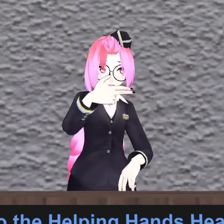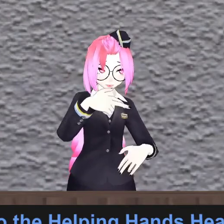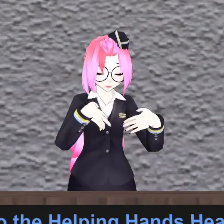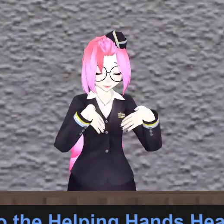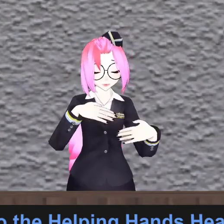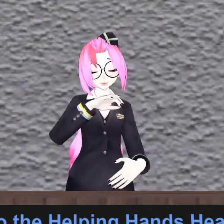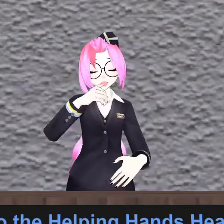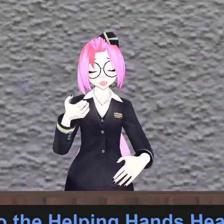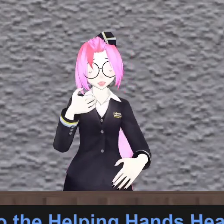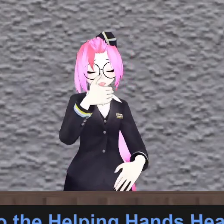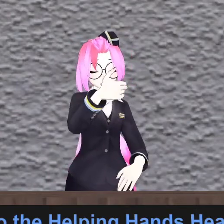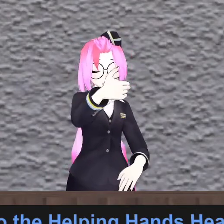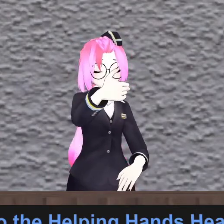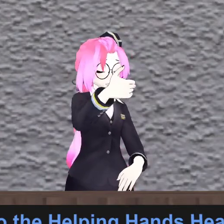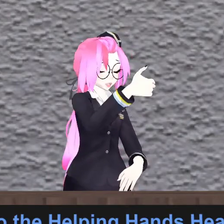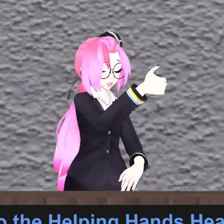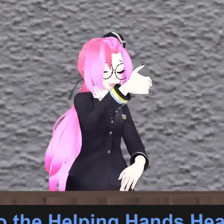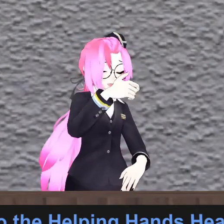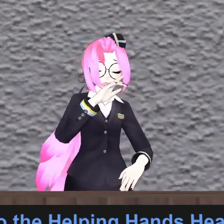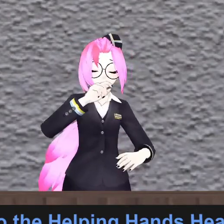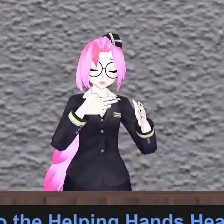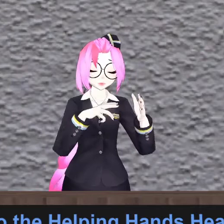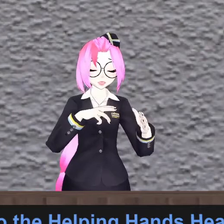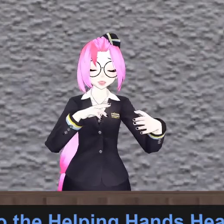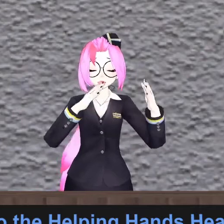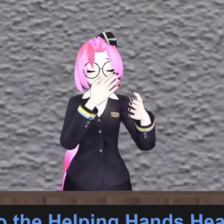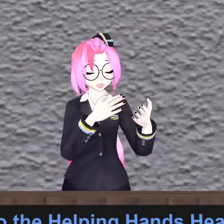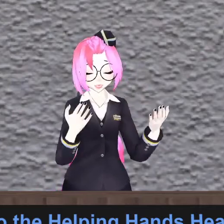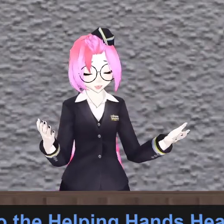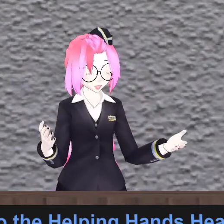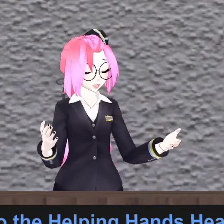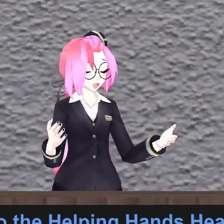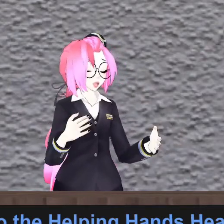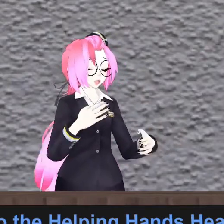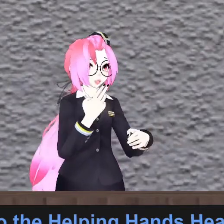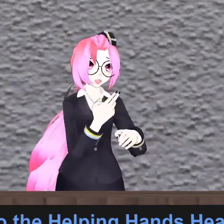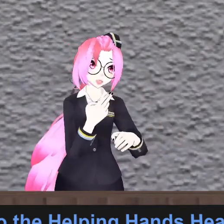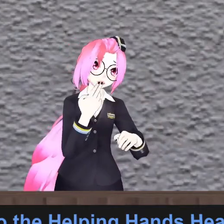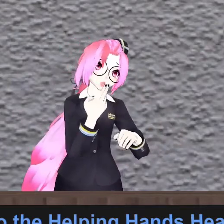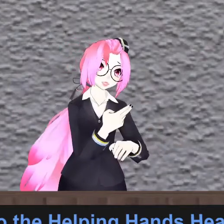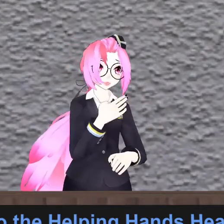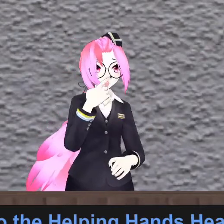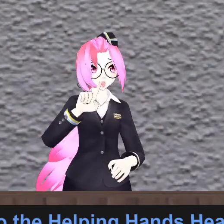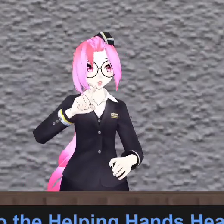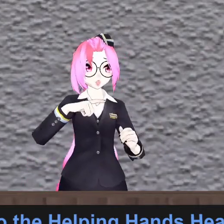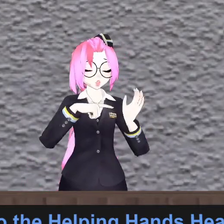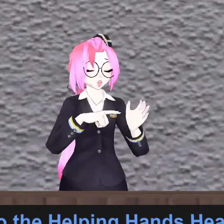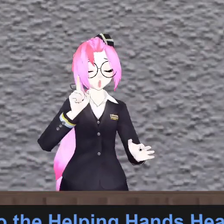animal. Another one would be thumbs up, and this means something. It's usually used for showing